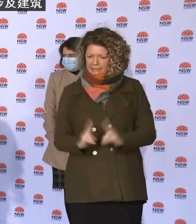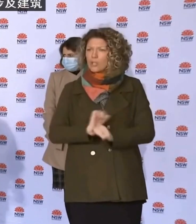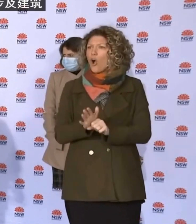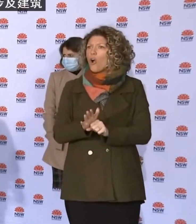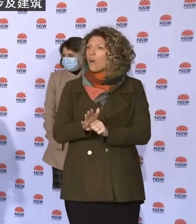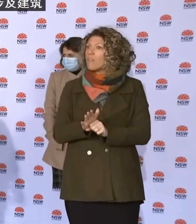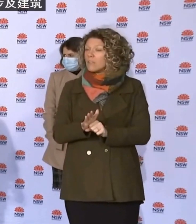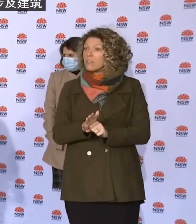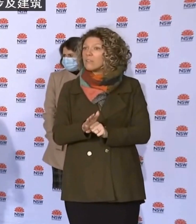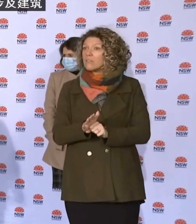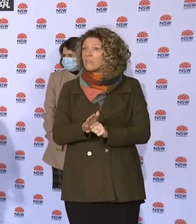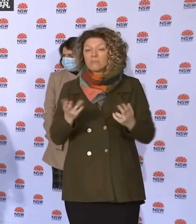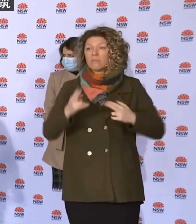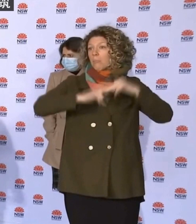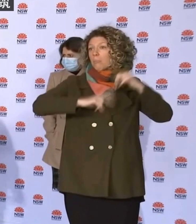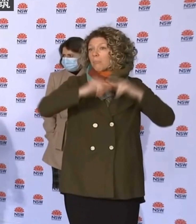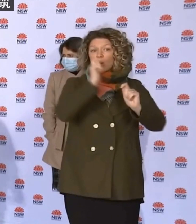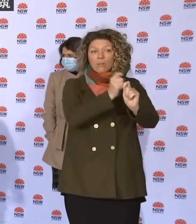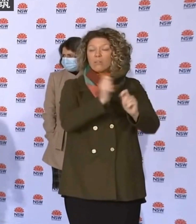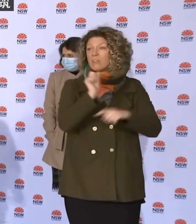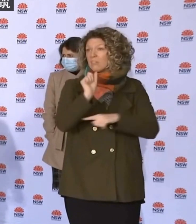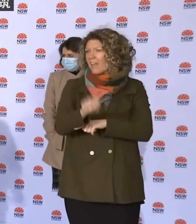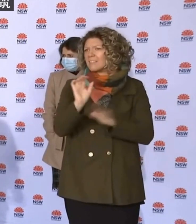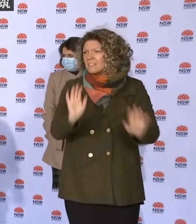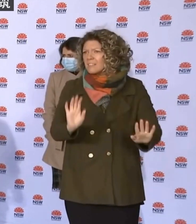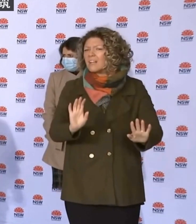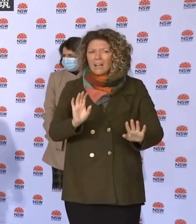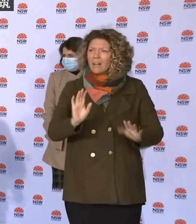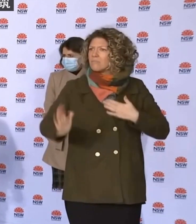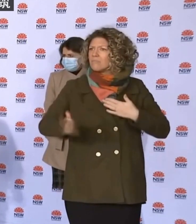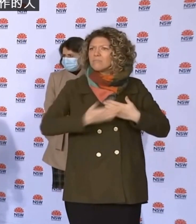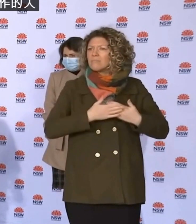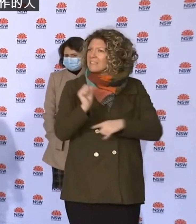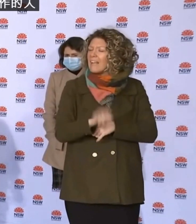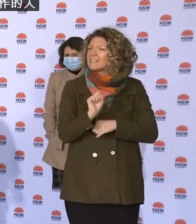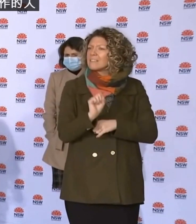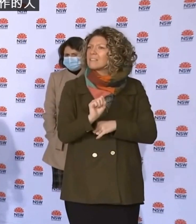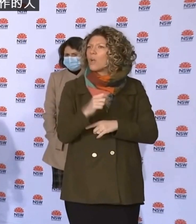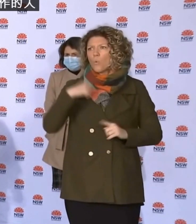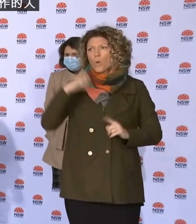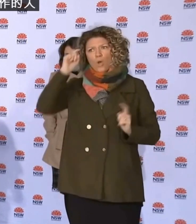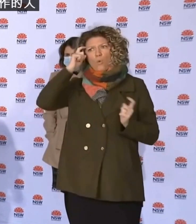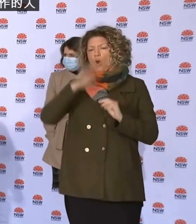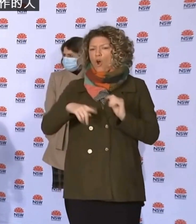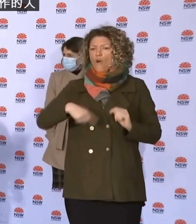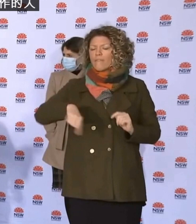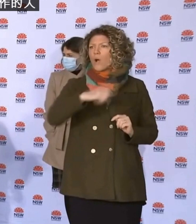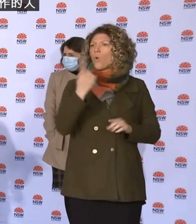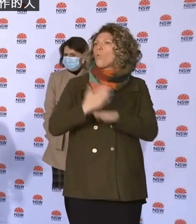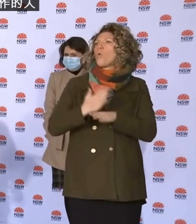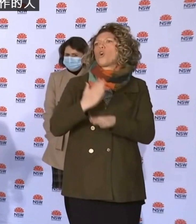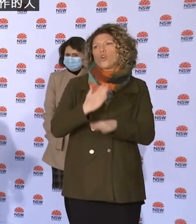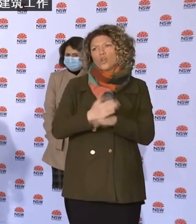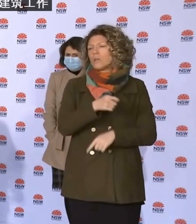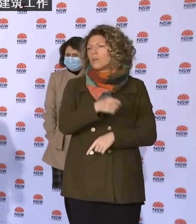Now, obviously that involves construction as well, and clearly a clear advice that construction, we were worried about people working, our